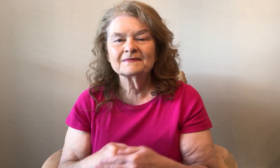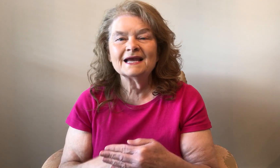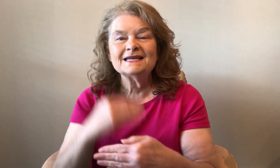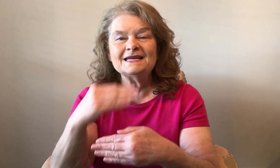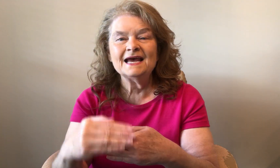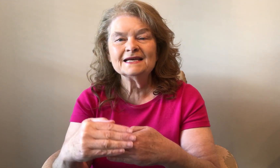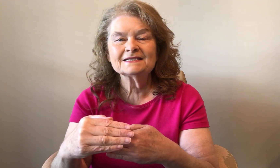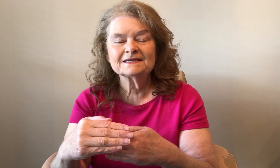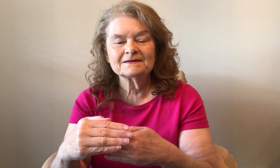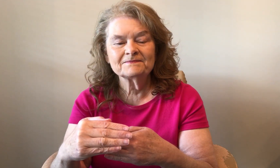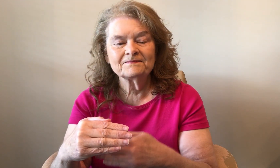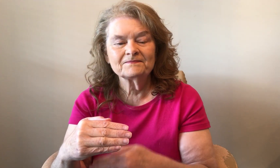Next,